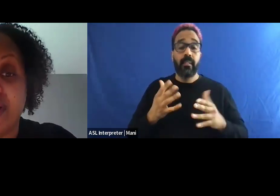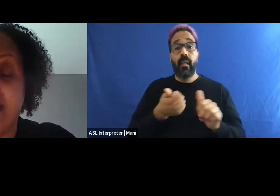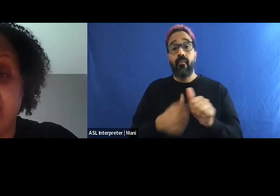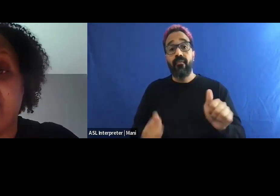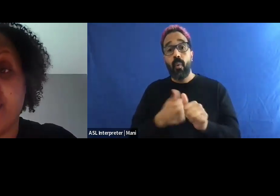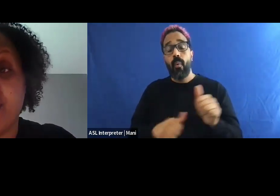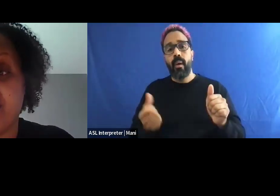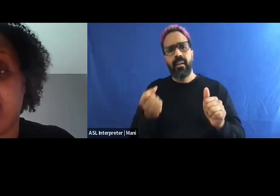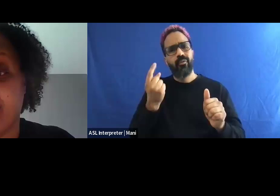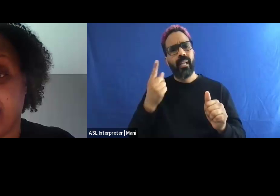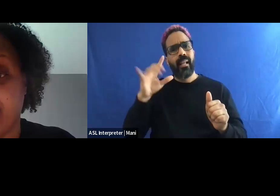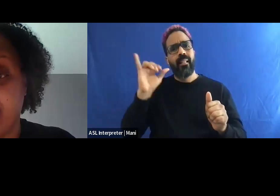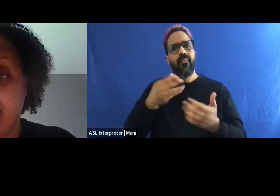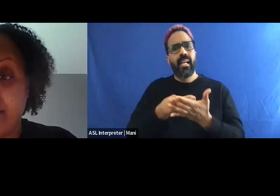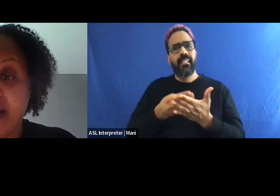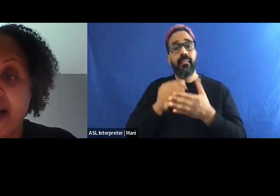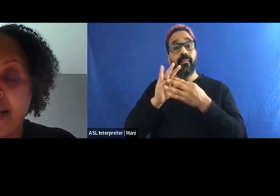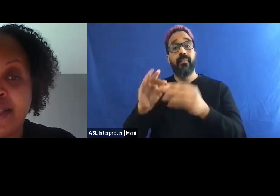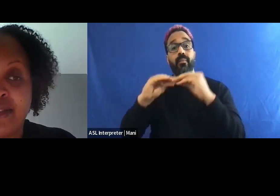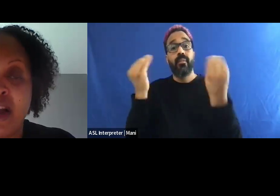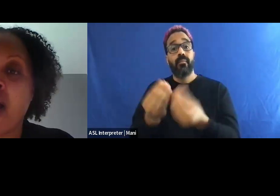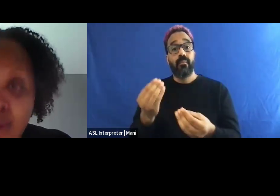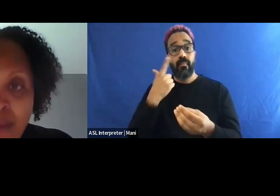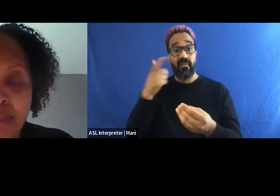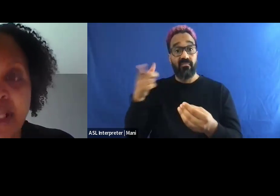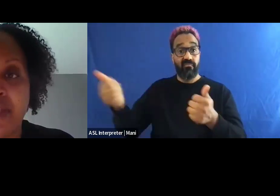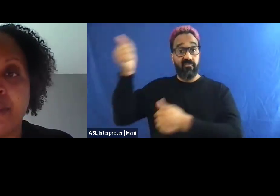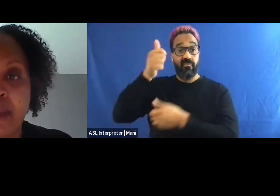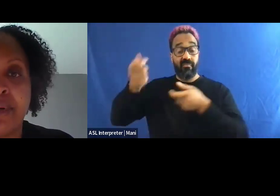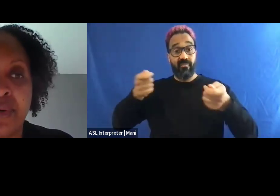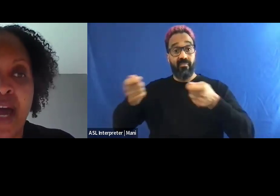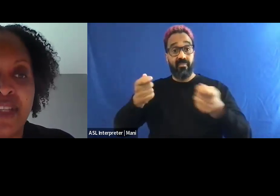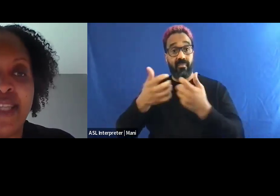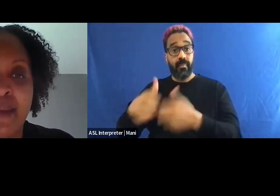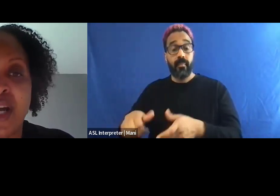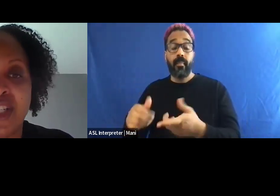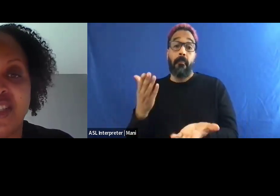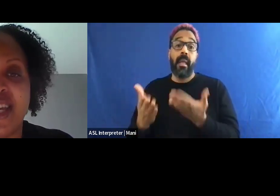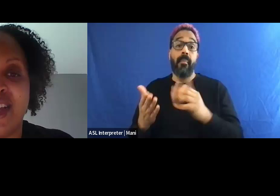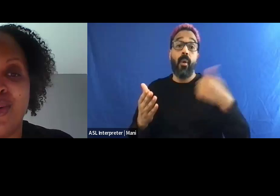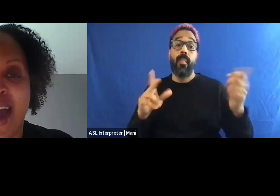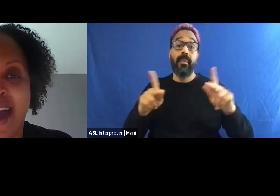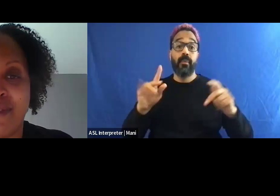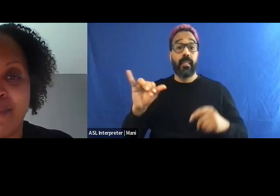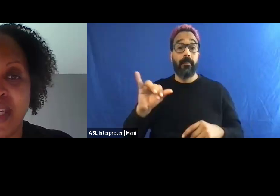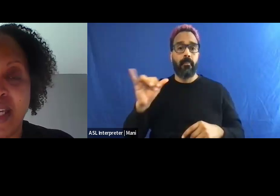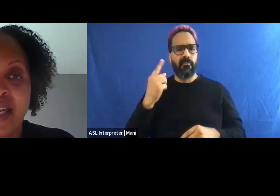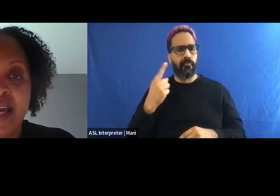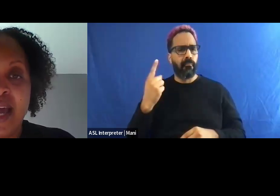of the organization for which you're governing, because there are probably other people who have the same questions that you